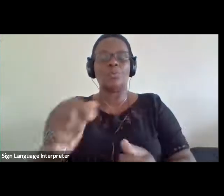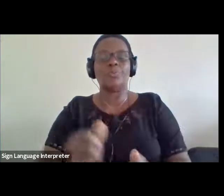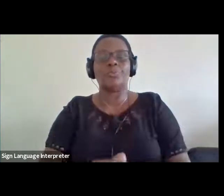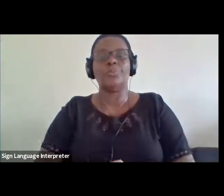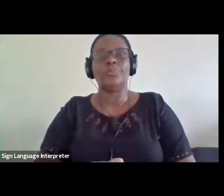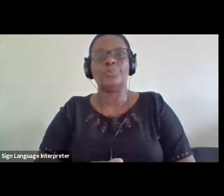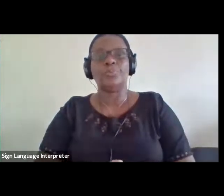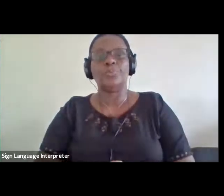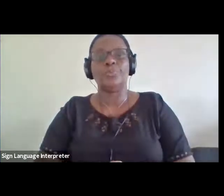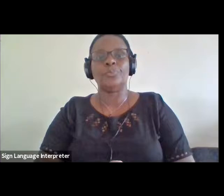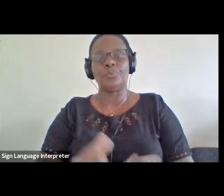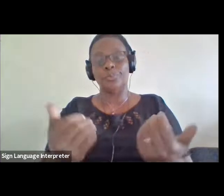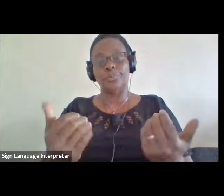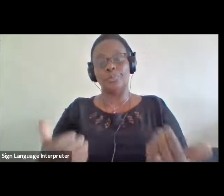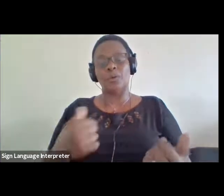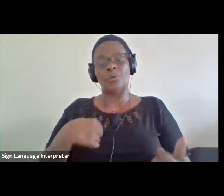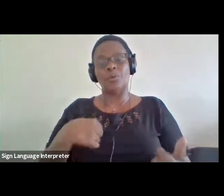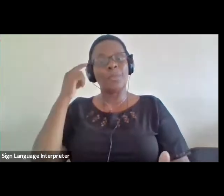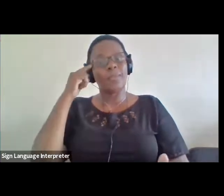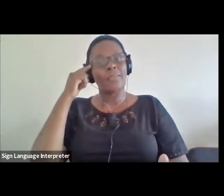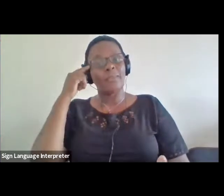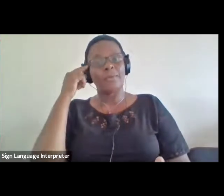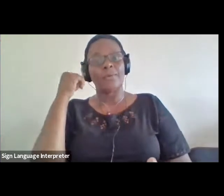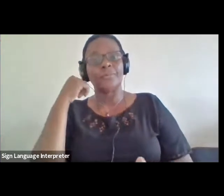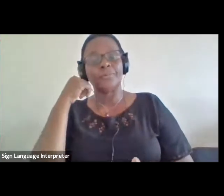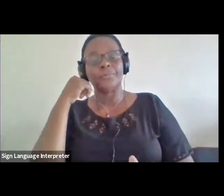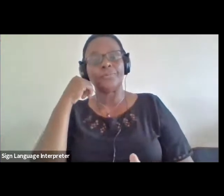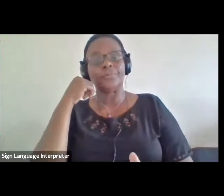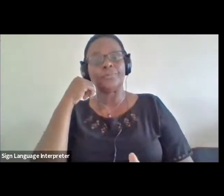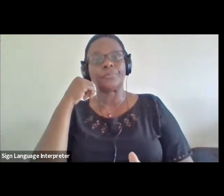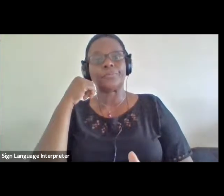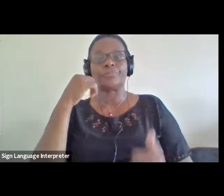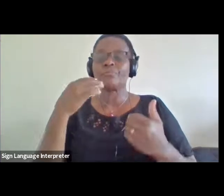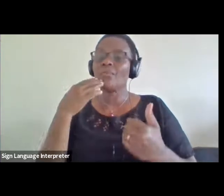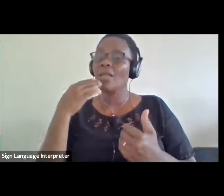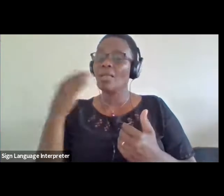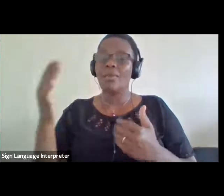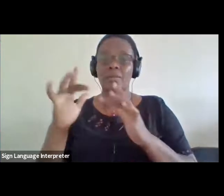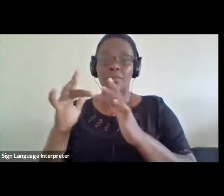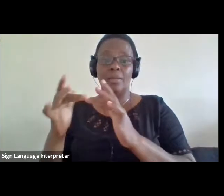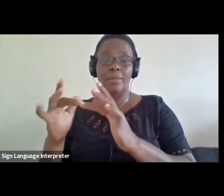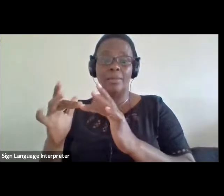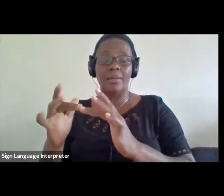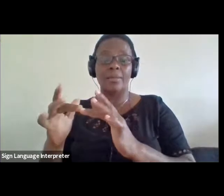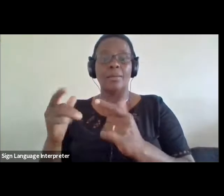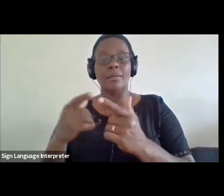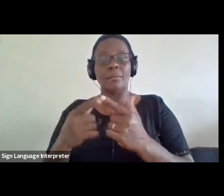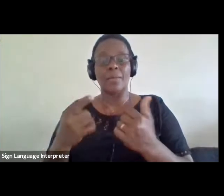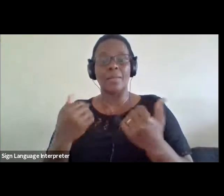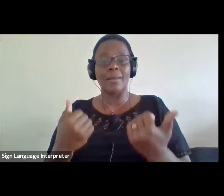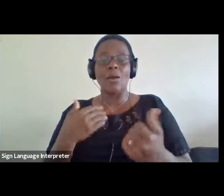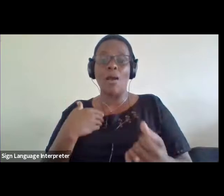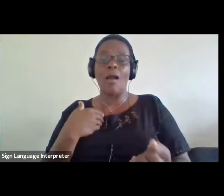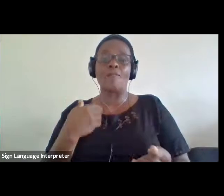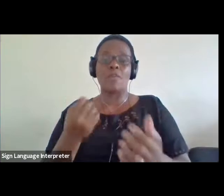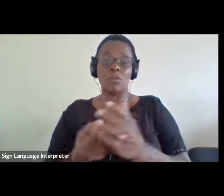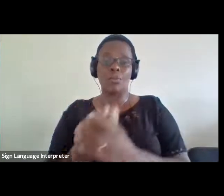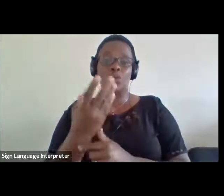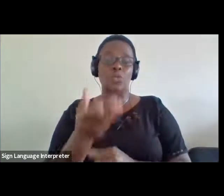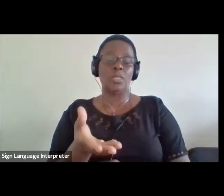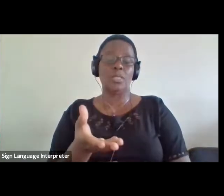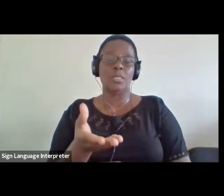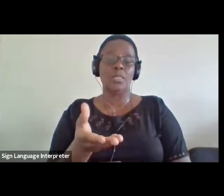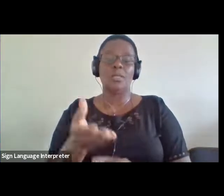Now, I think that there's, thanks to the internet, a huge array of opportunity for us to engage in this conversation. You